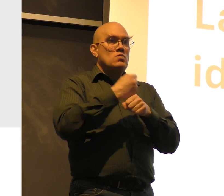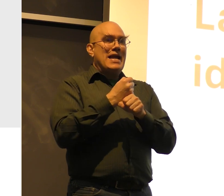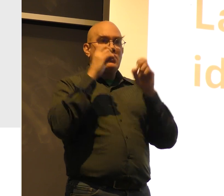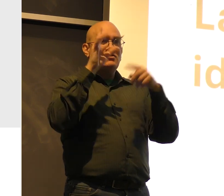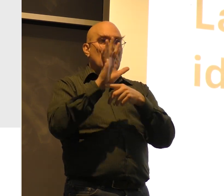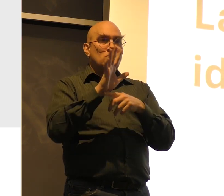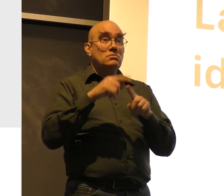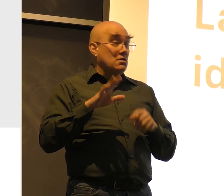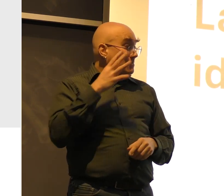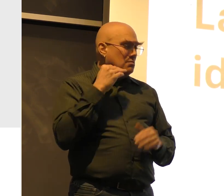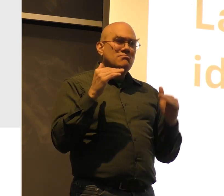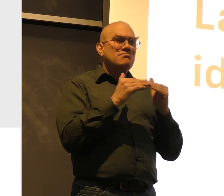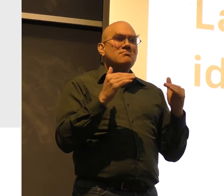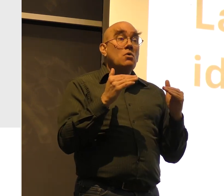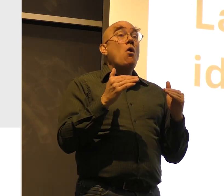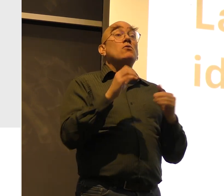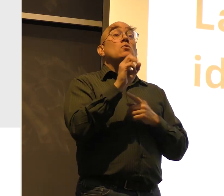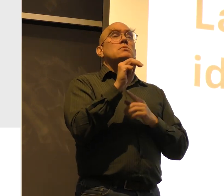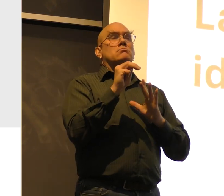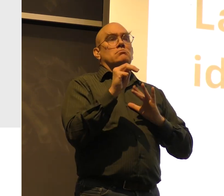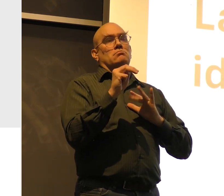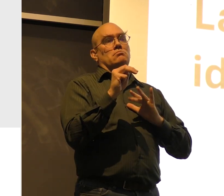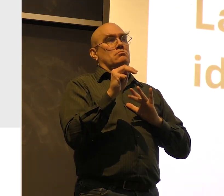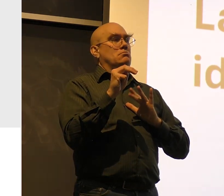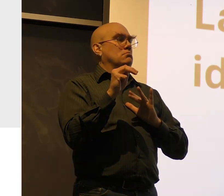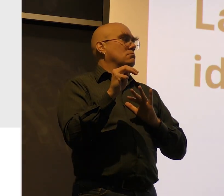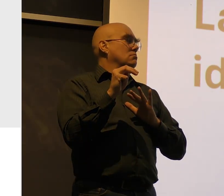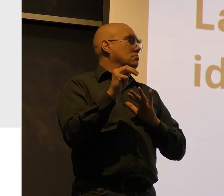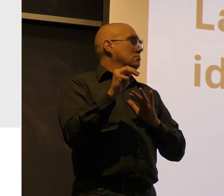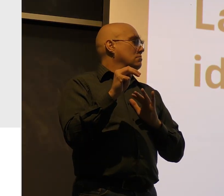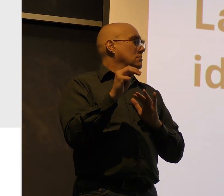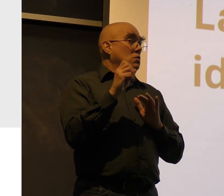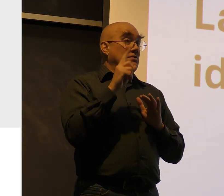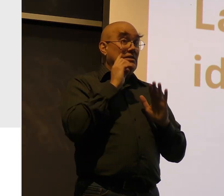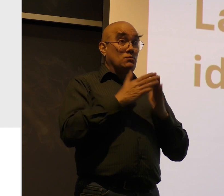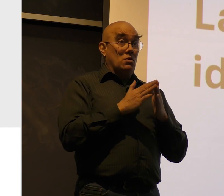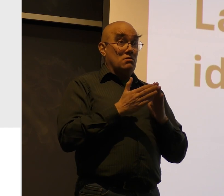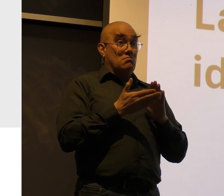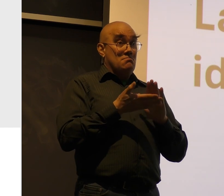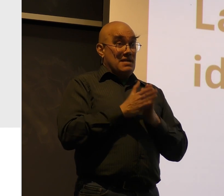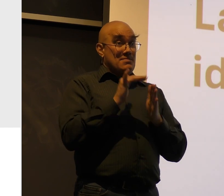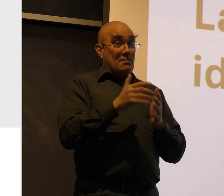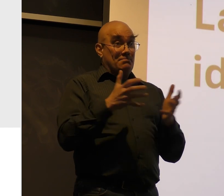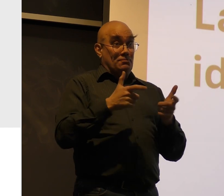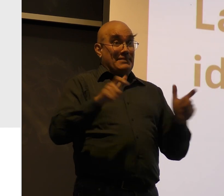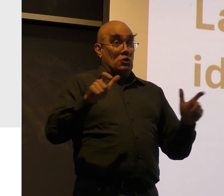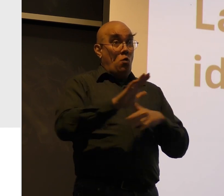lectures. They don't create educational videos, but their experiences are equal, and social media is really the leveling. And so